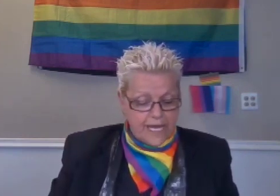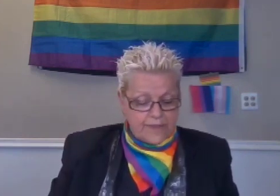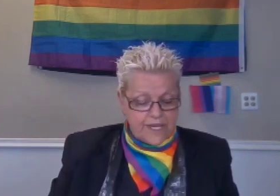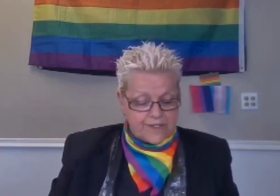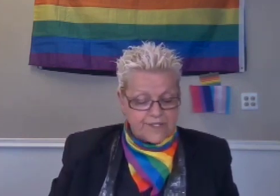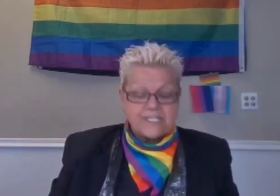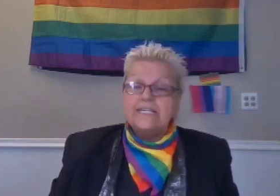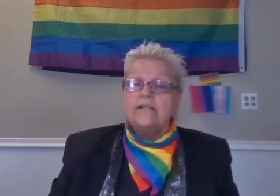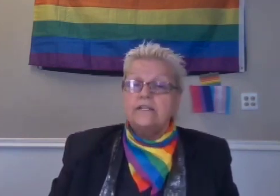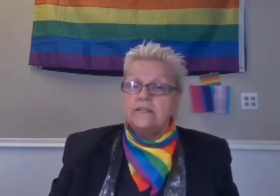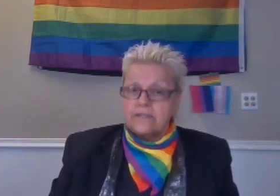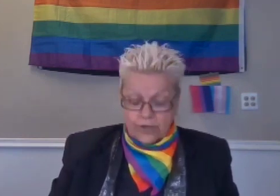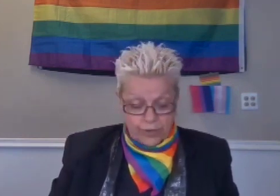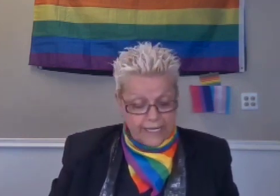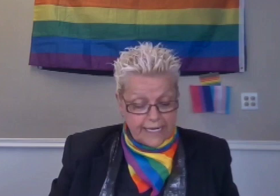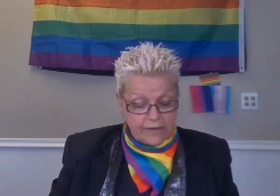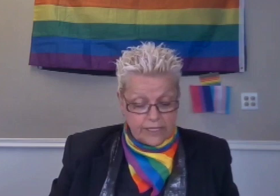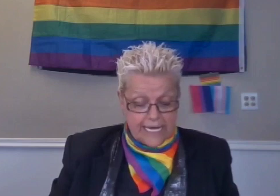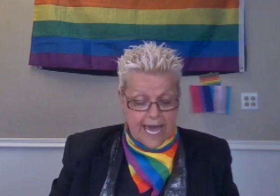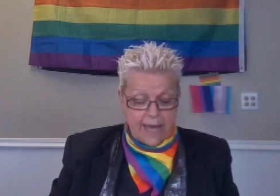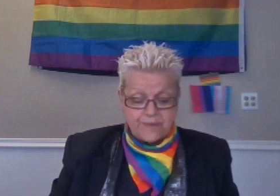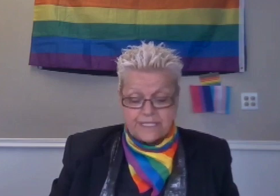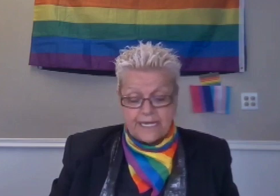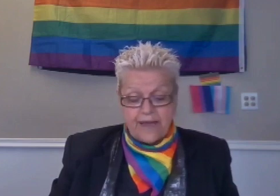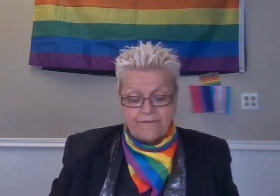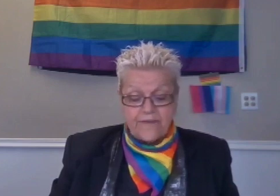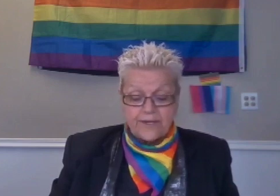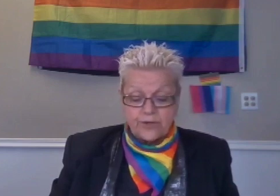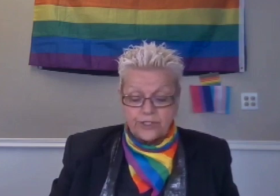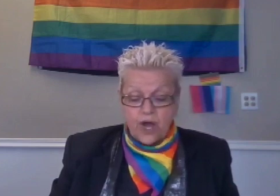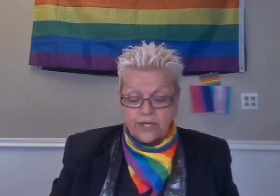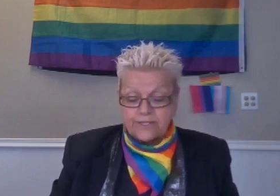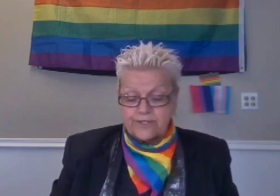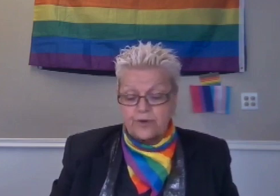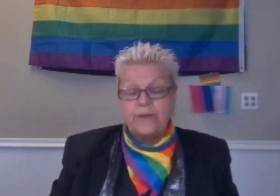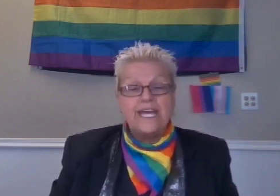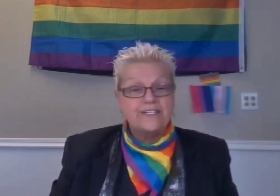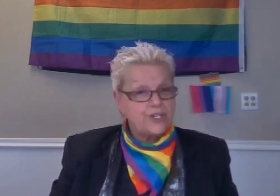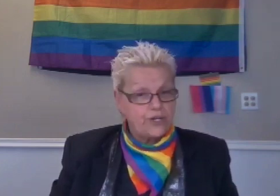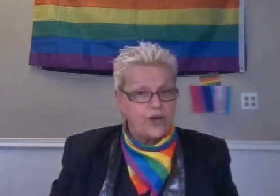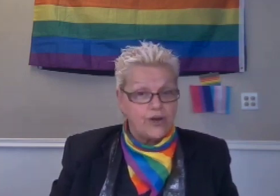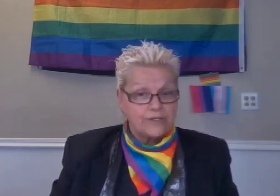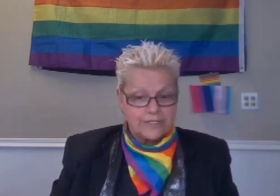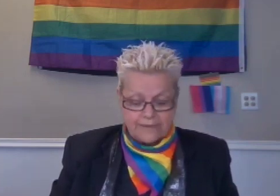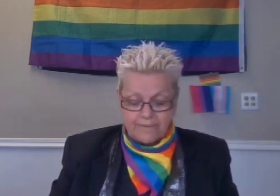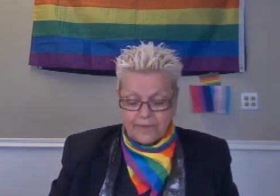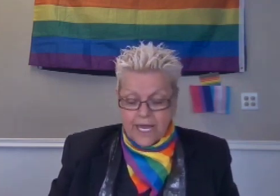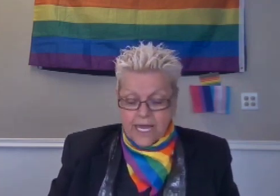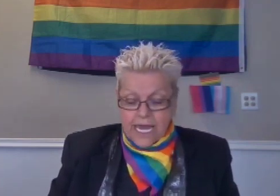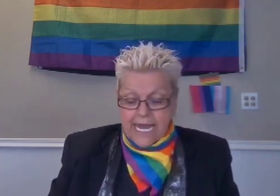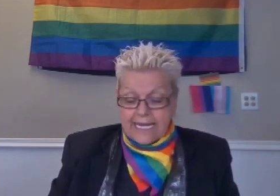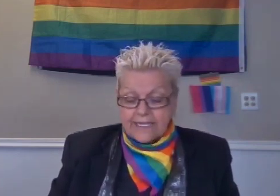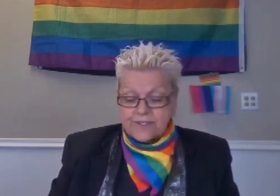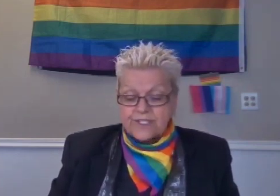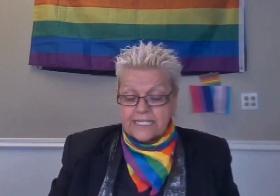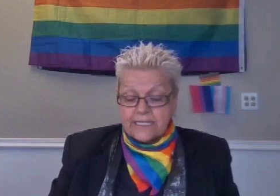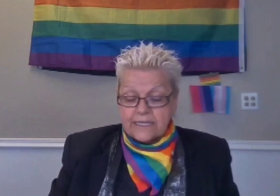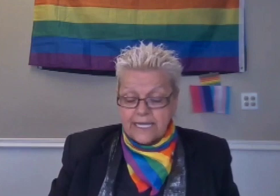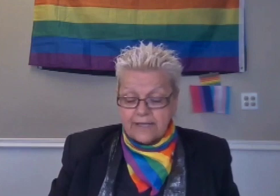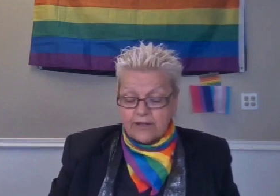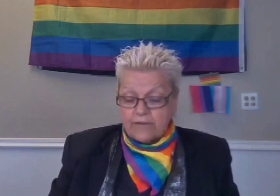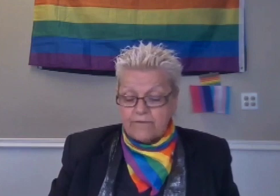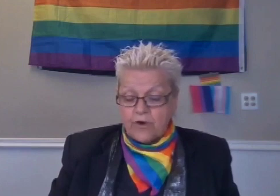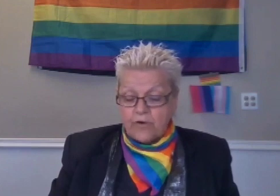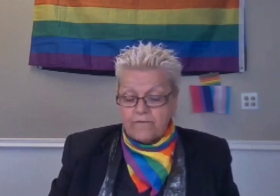right, there's still critical gaps in our federal non-discrimination laws. It is